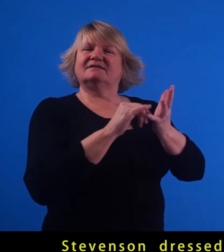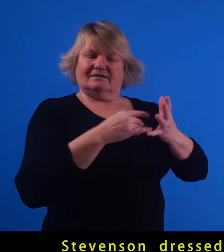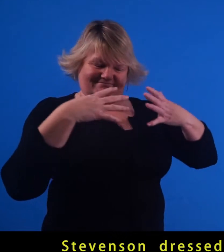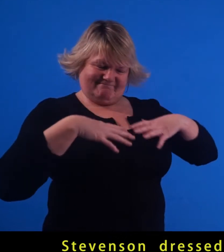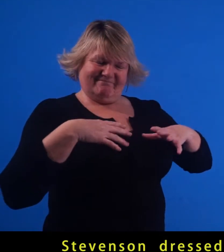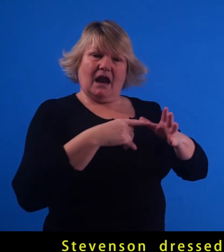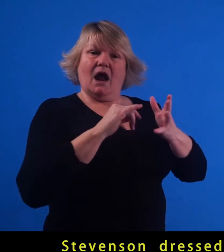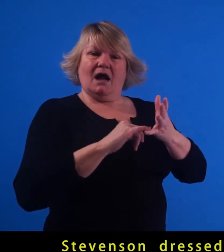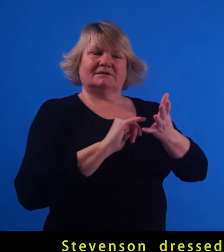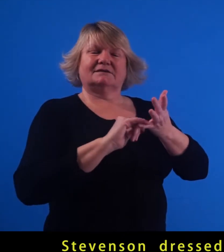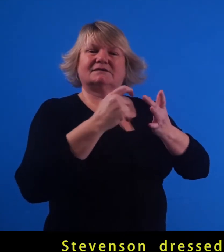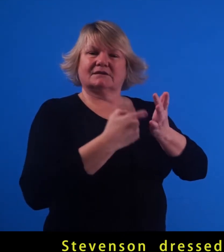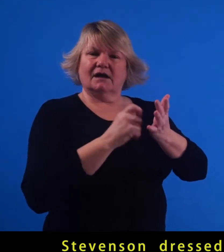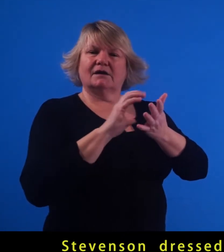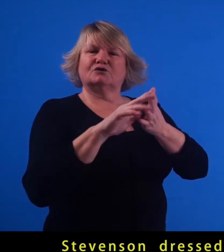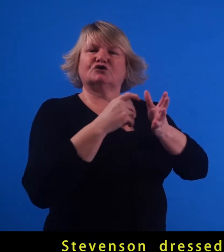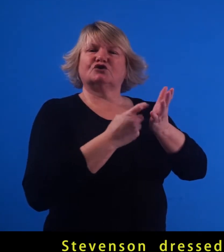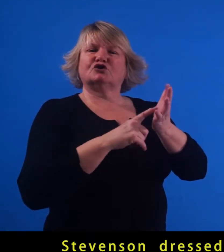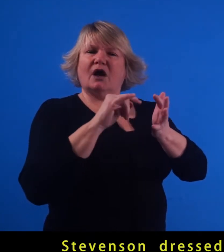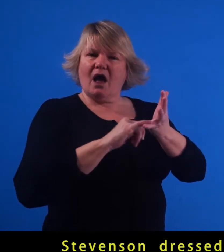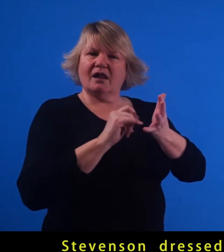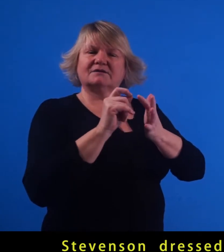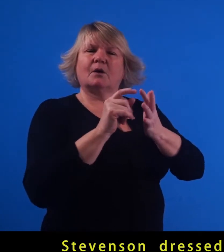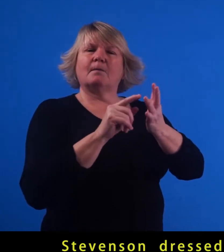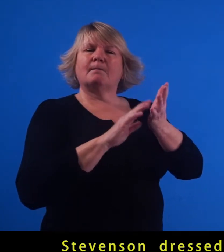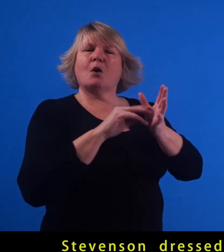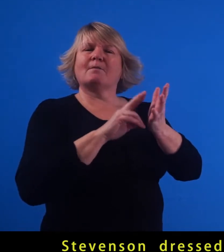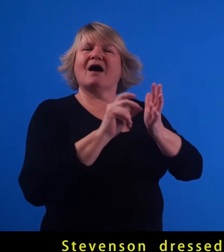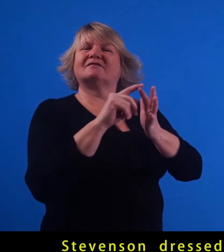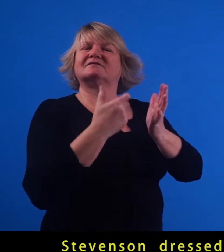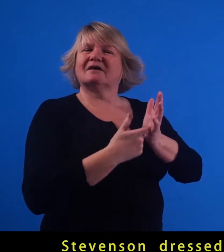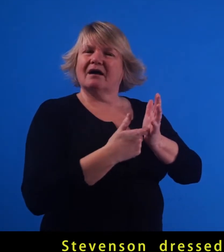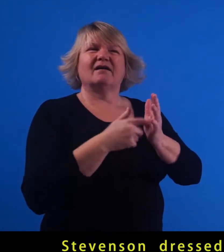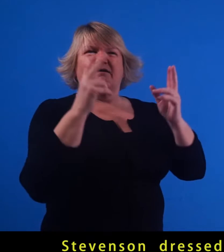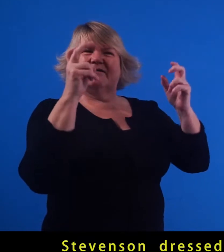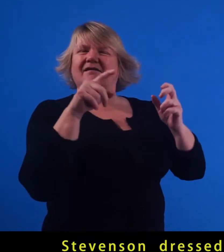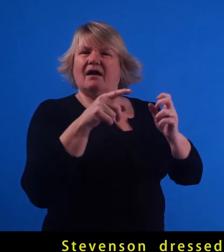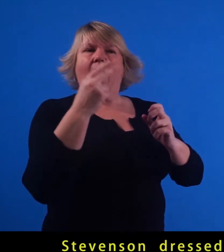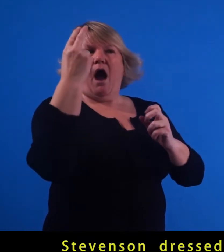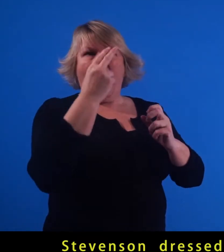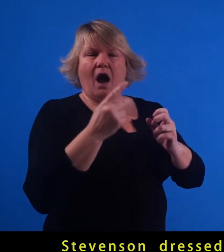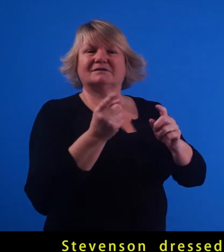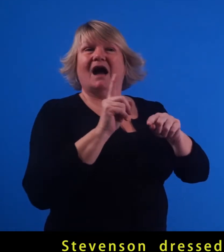Stevenson dressed as Sir Charles Pomander in Art and Nature,